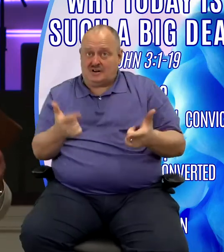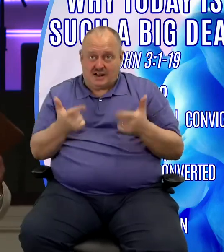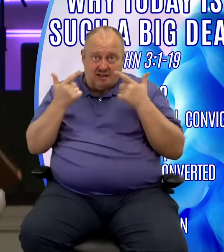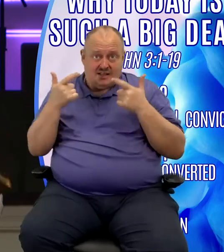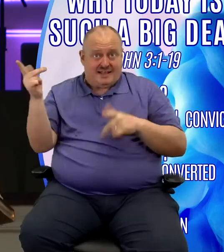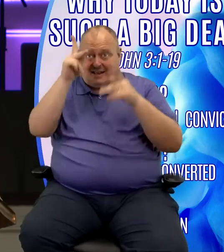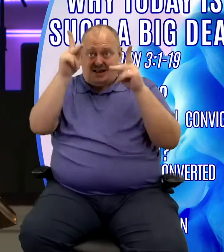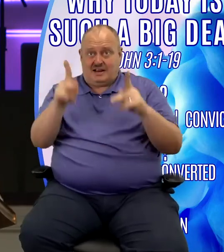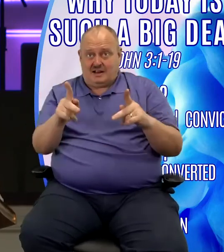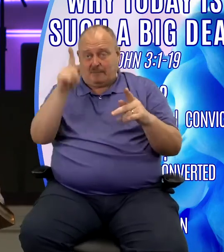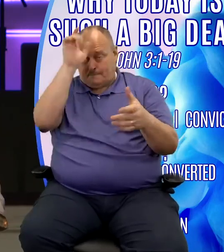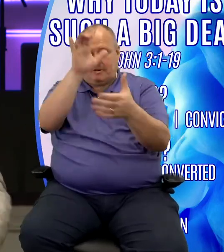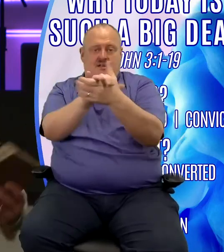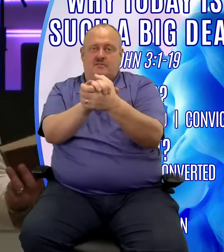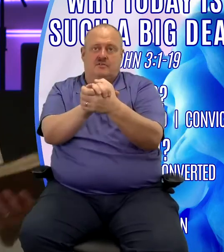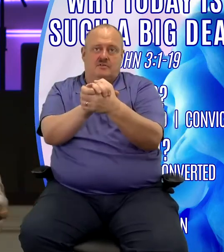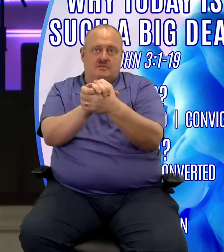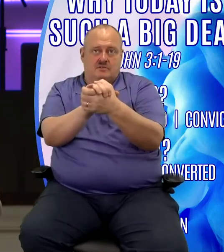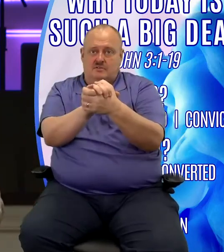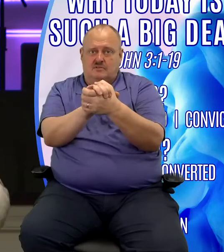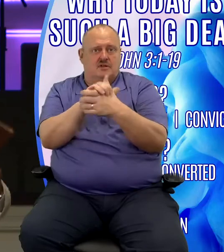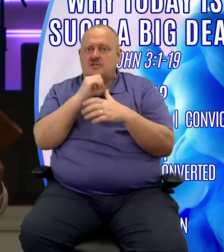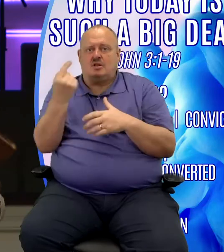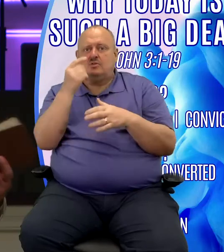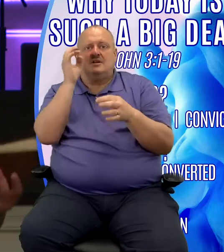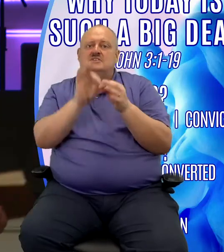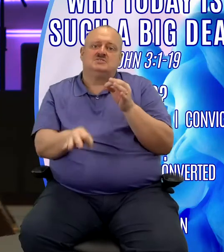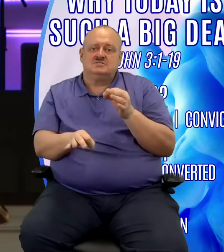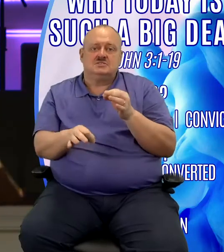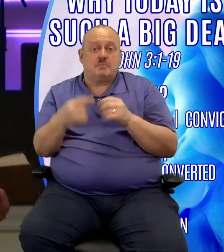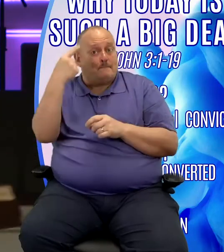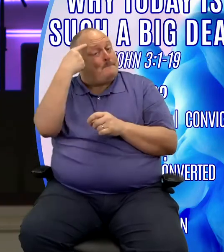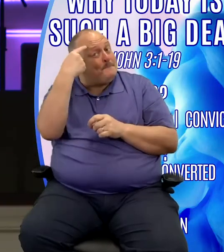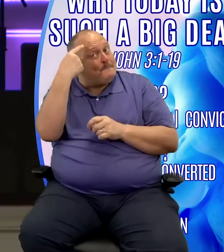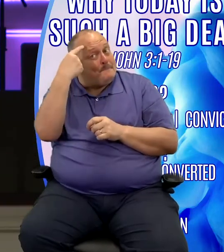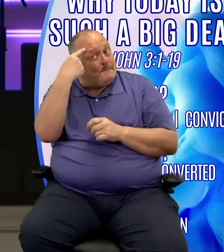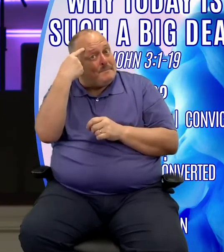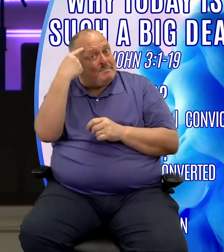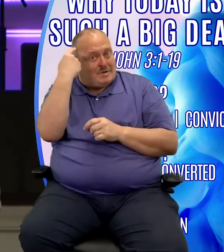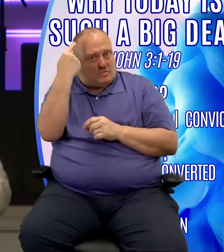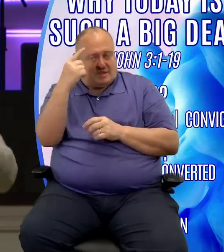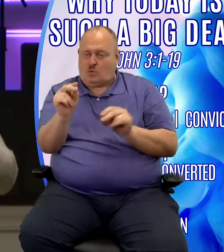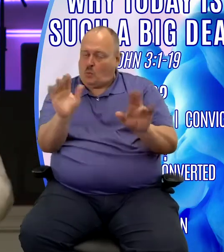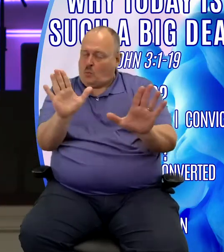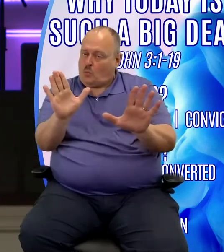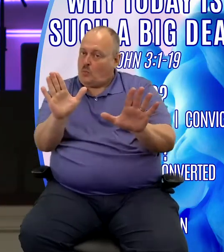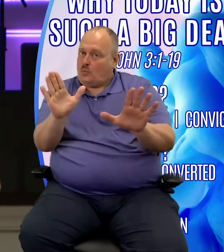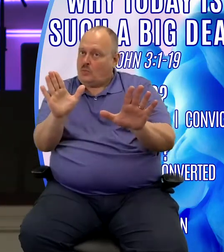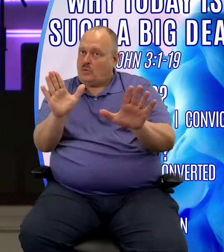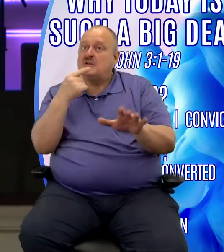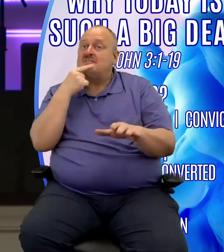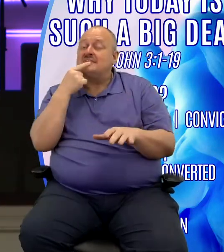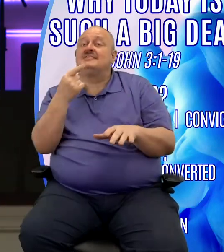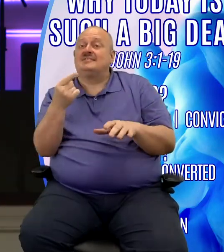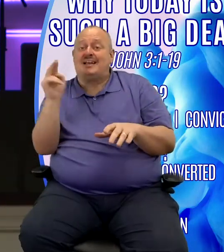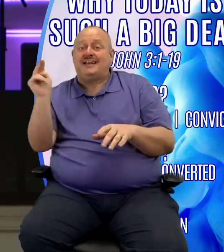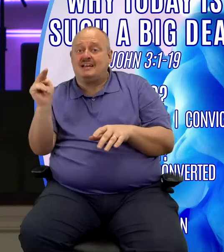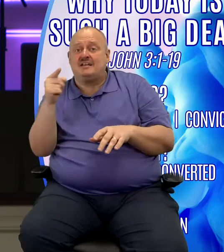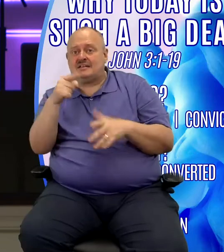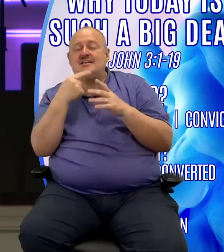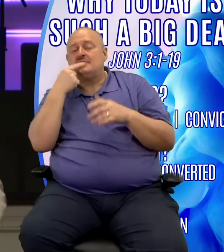Whoever believes, not just a simple mental assertion or acknowledgement. What he's telling Nicodemus, what he's telling you,